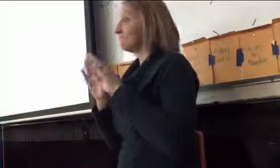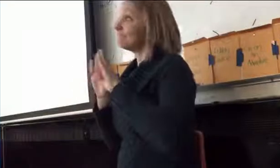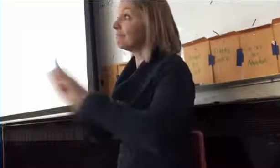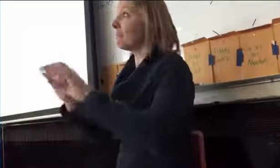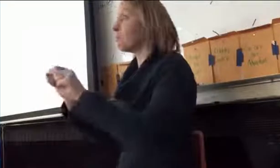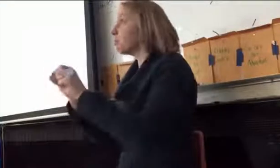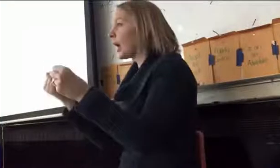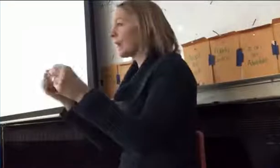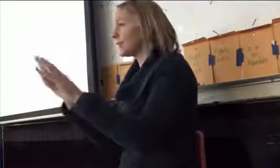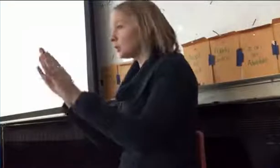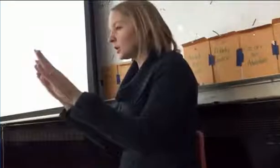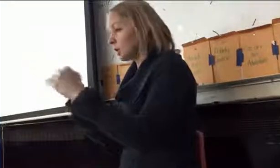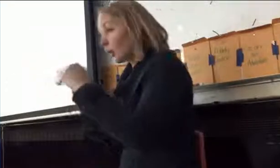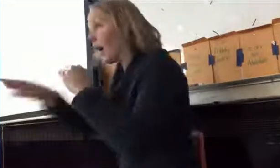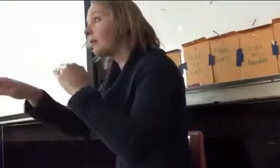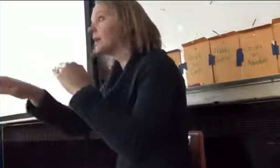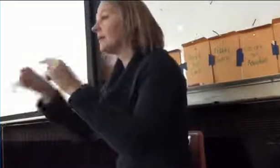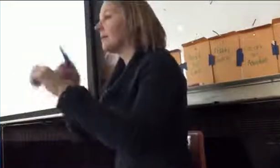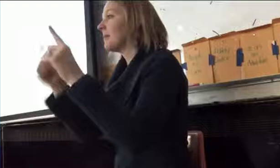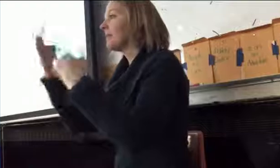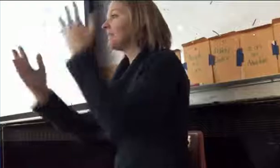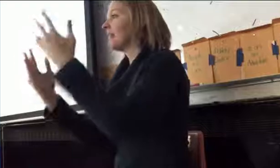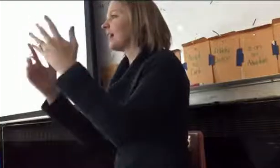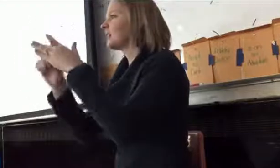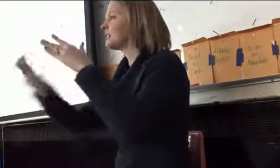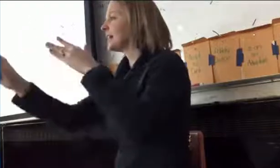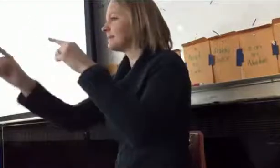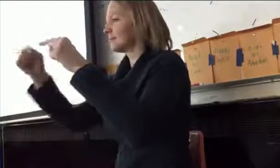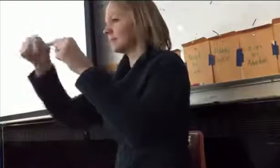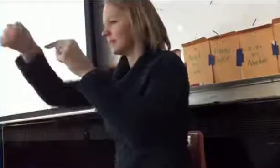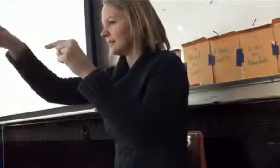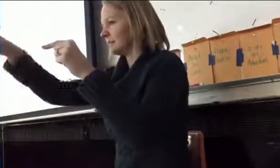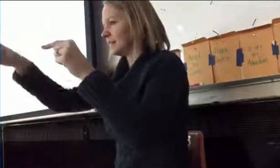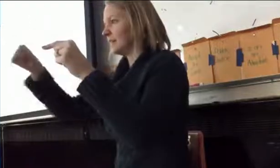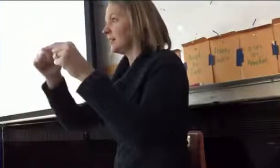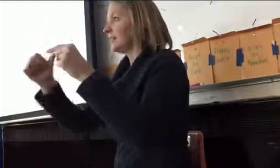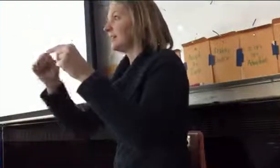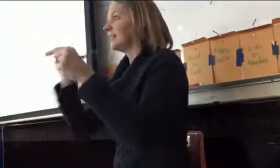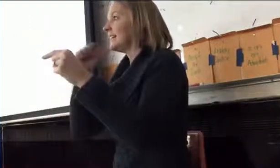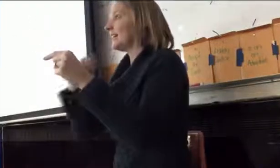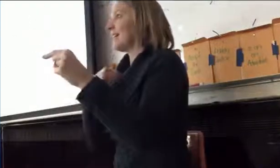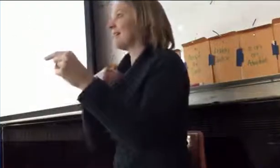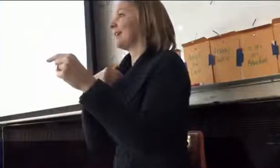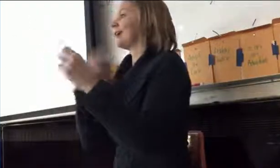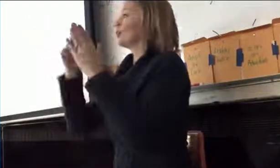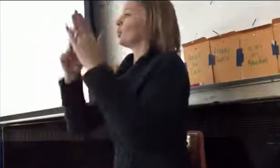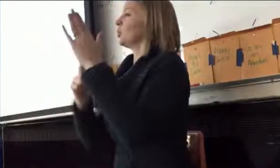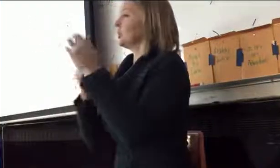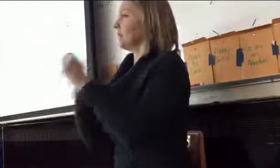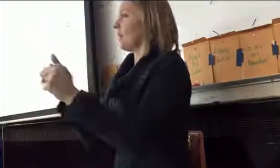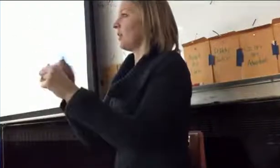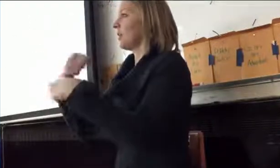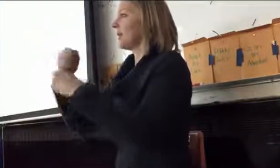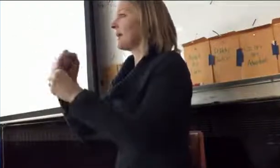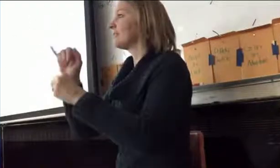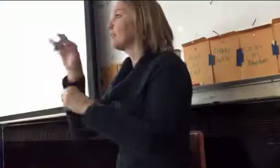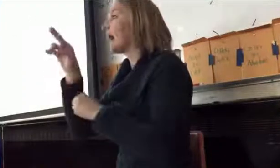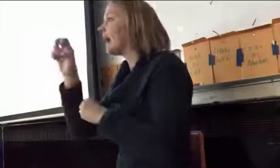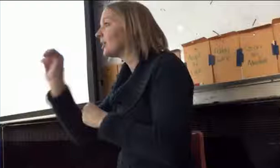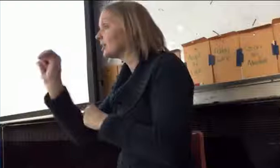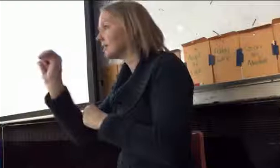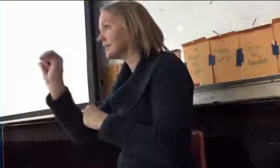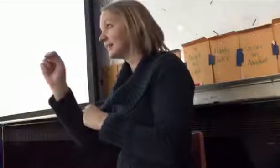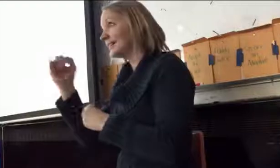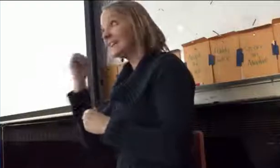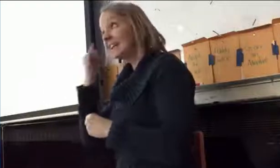another problem. Those fire escapes didn't have regulations. It didn't matter what material they were made of. They were made out of iron. And if you don't know anything